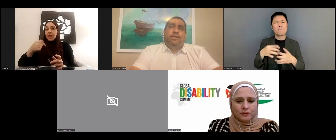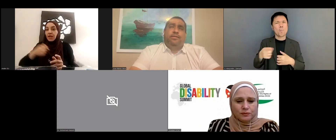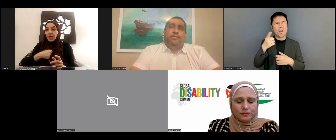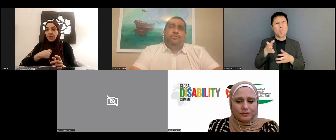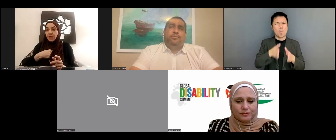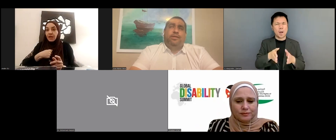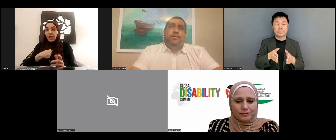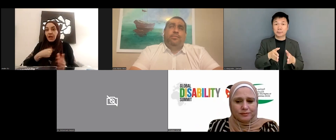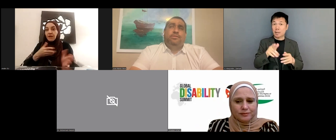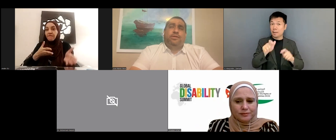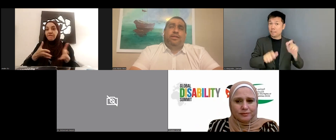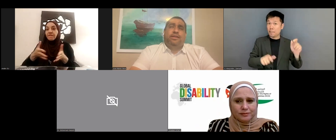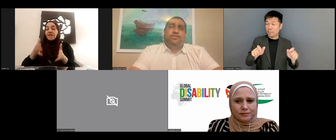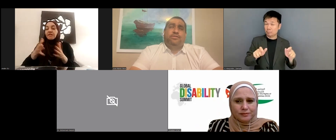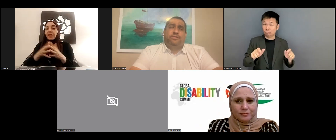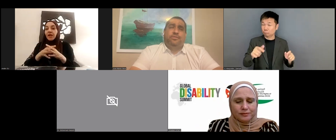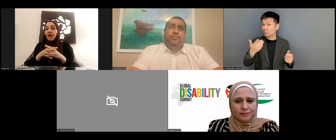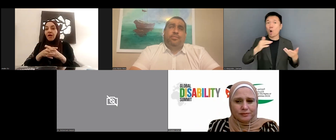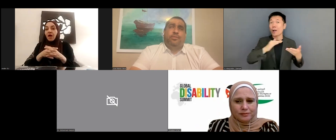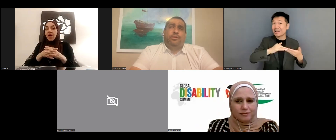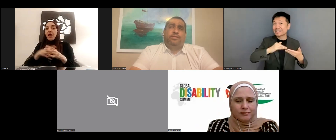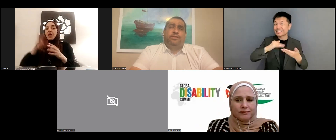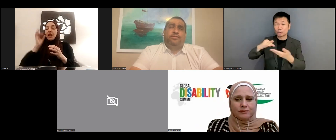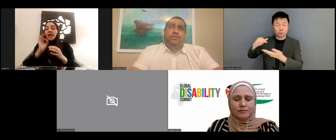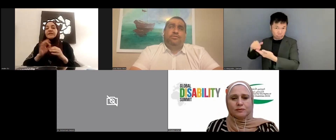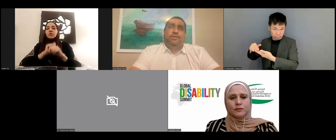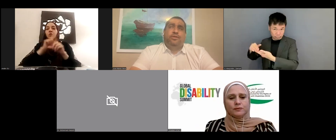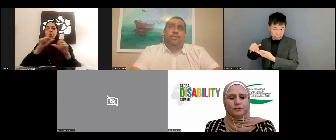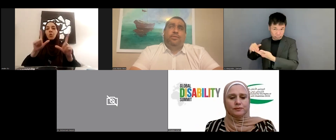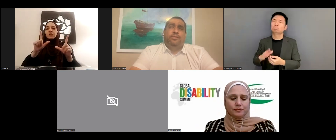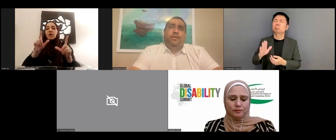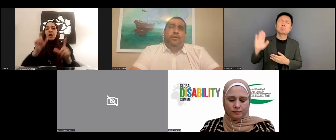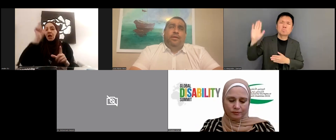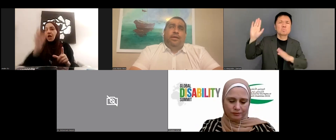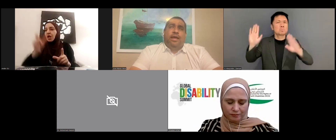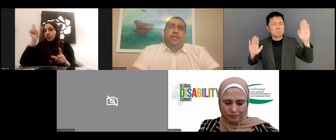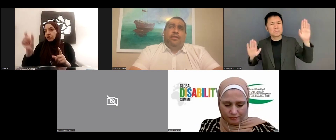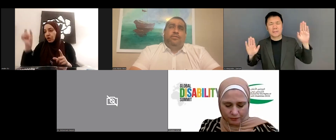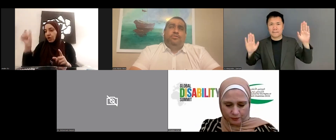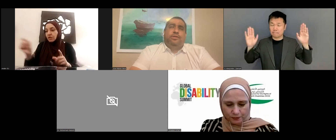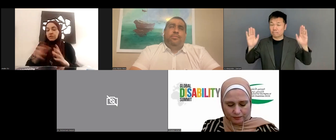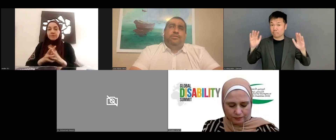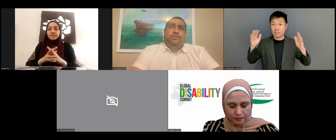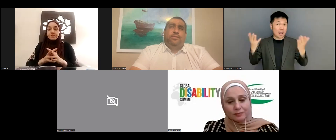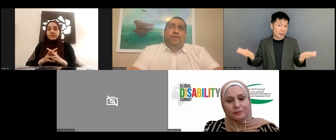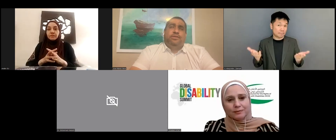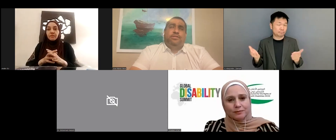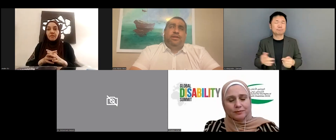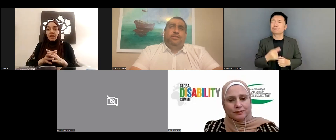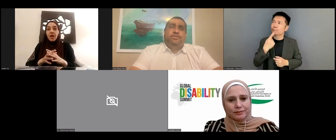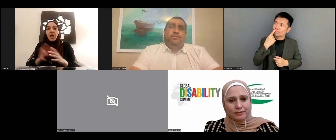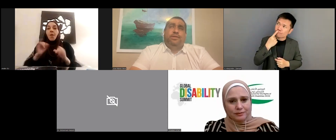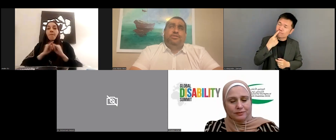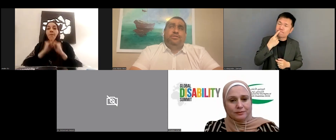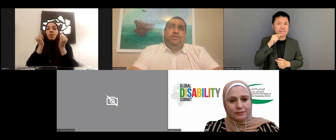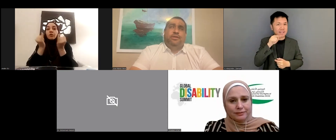people can submit commitments, organizations, not people, organizations can submit commitments, can do it based on the criteria that